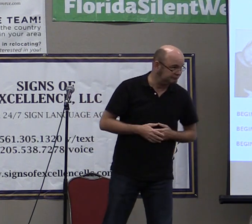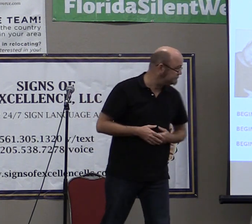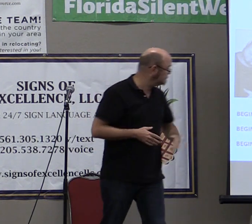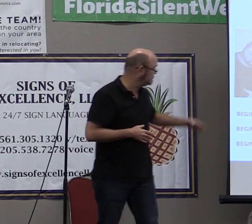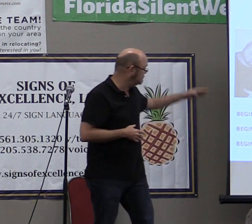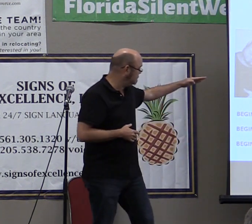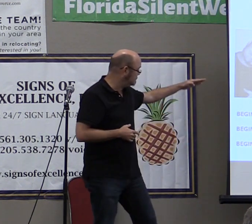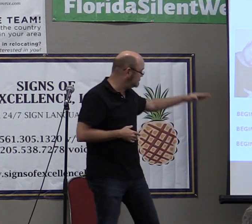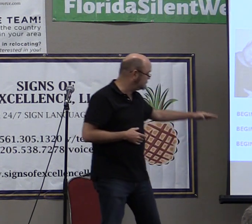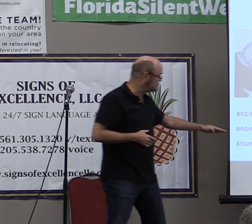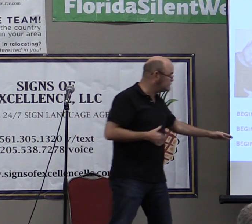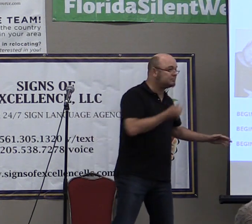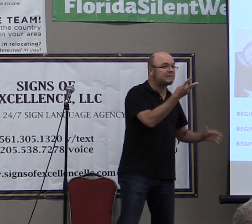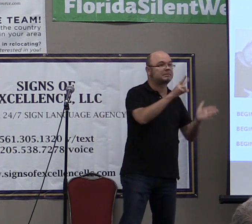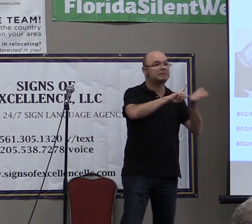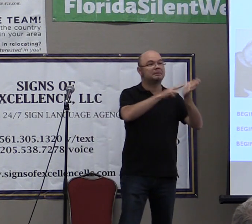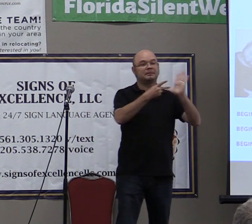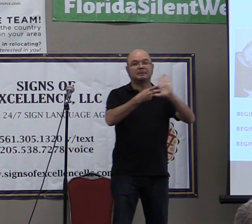Those are all mouth morphings.